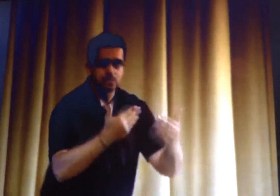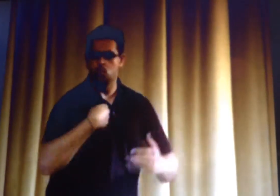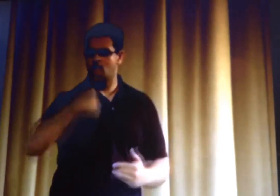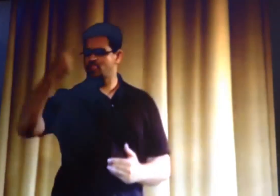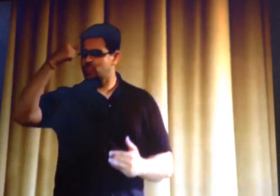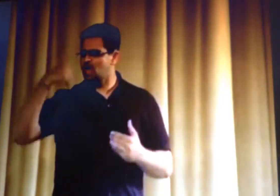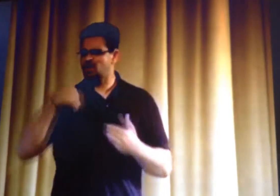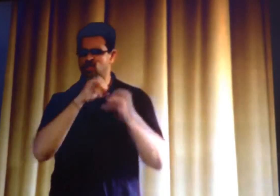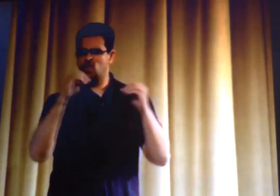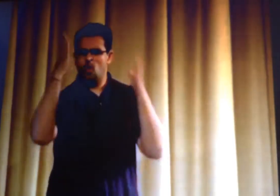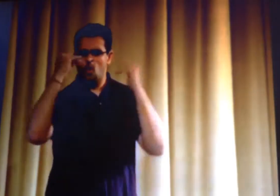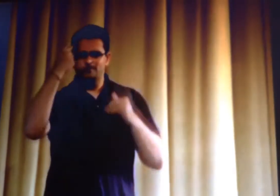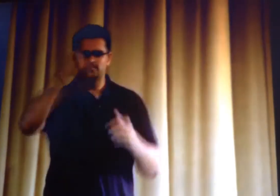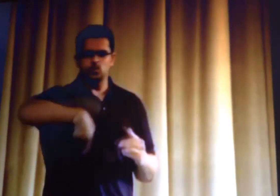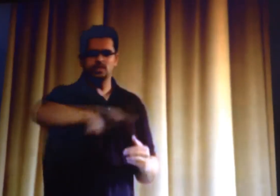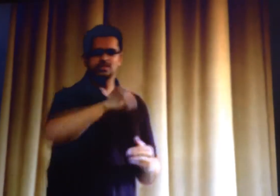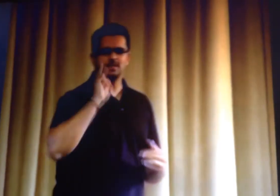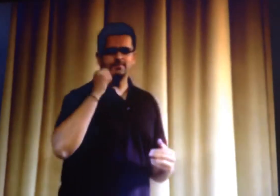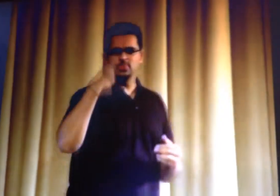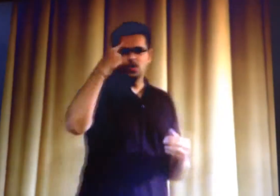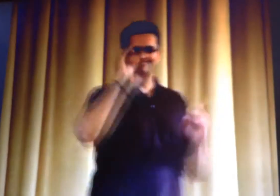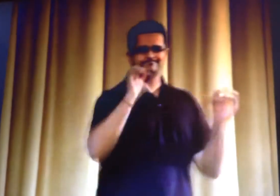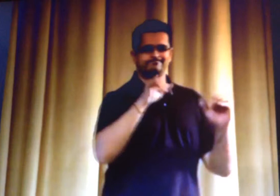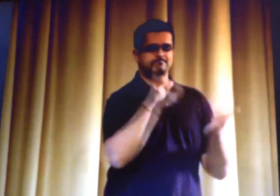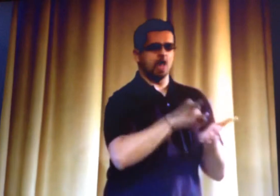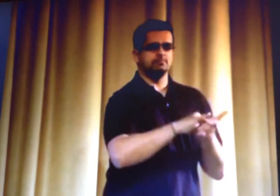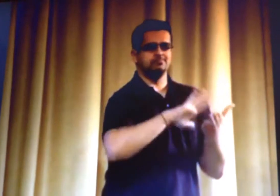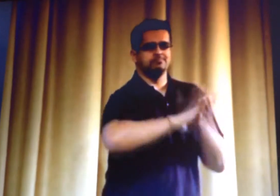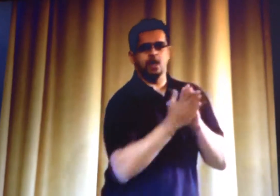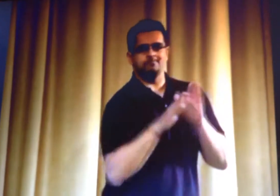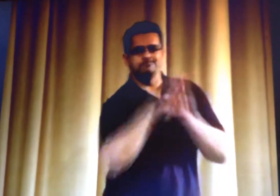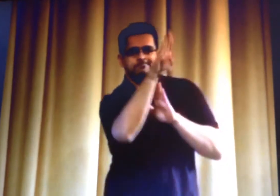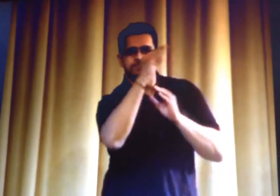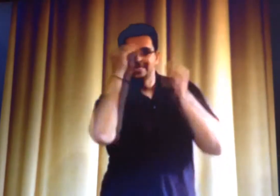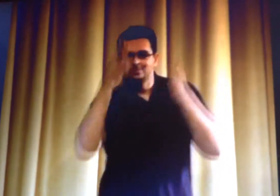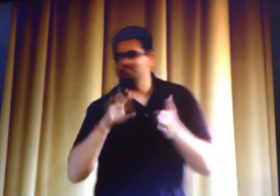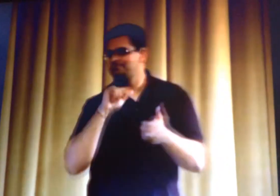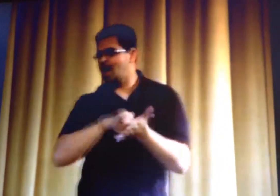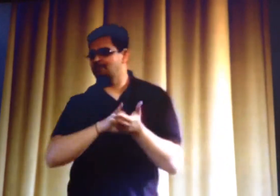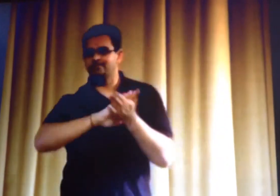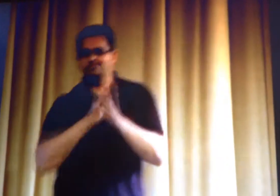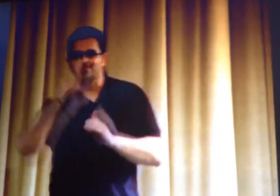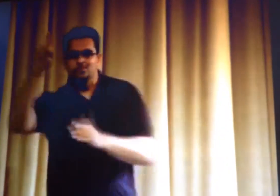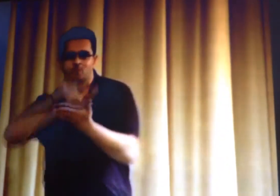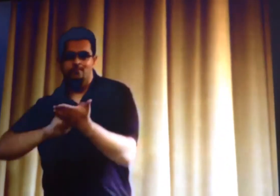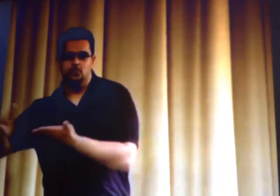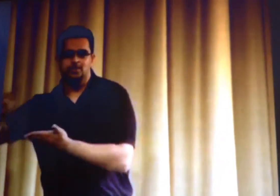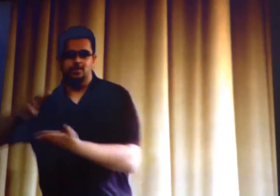thanked me for the work that I had done. They had thought that there was no future for their deaf children.